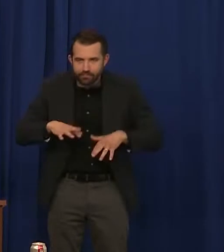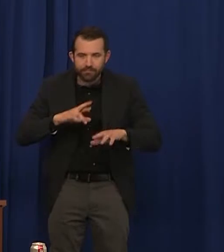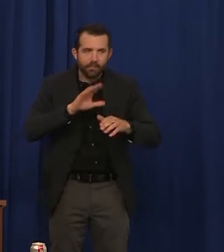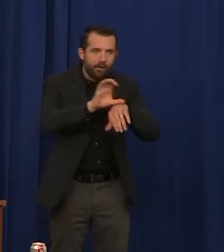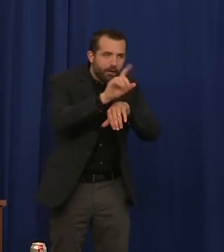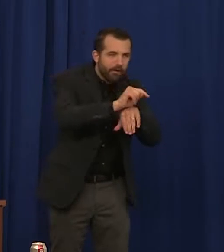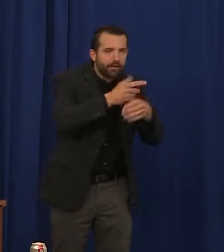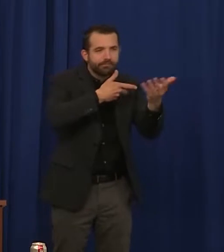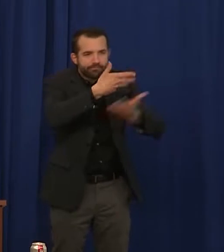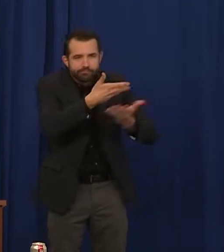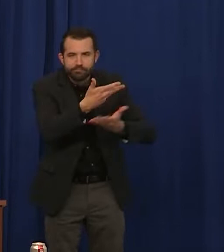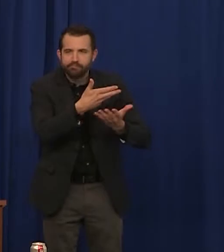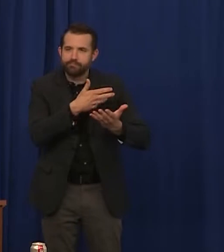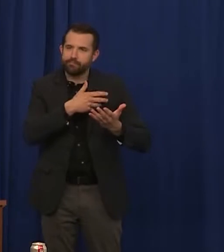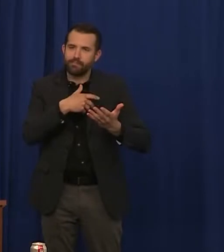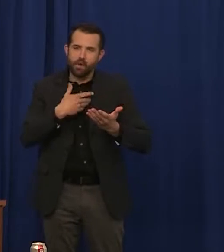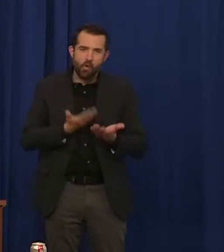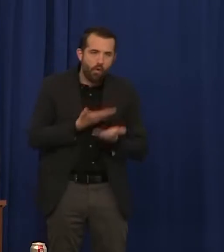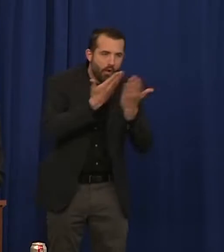offering universal testing.